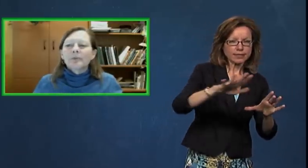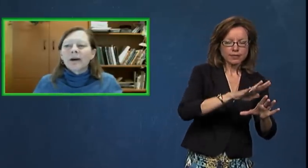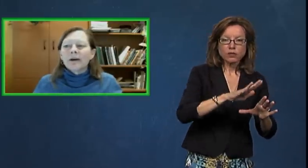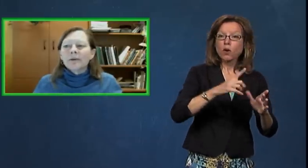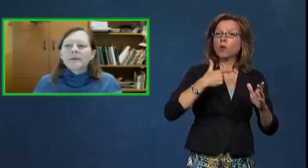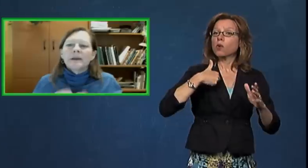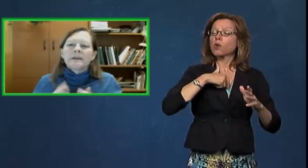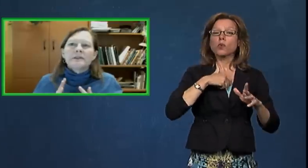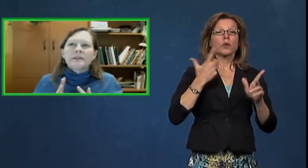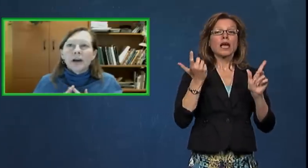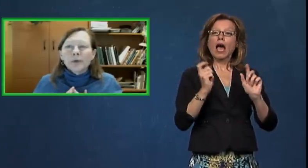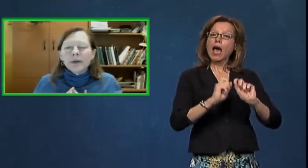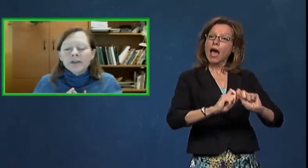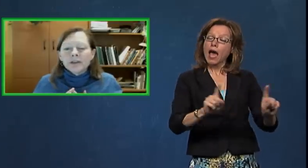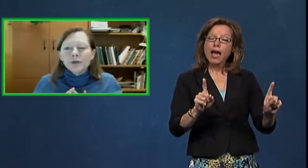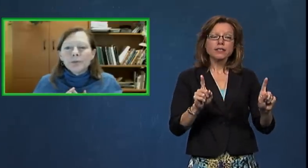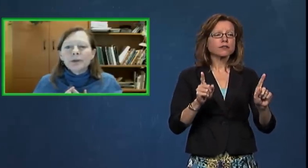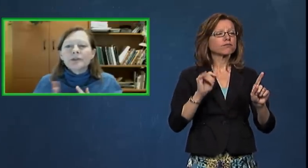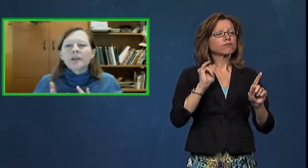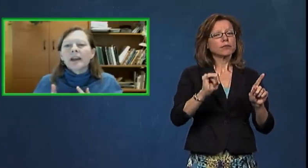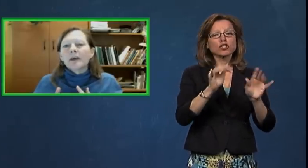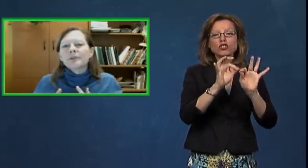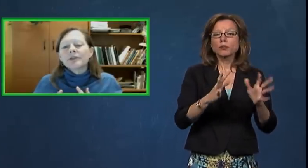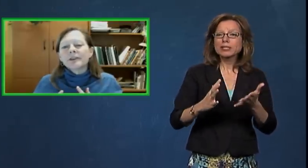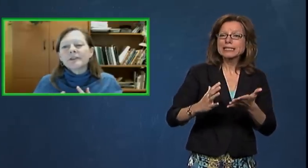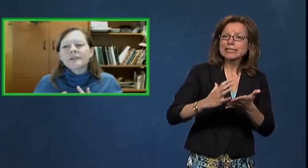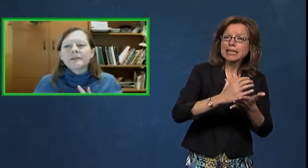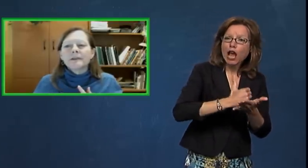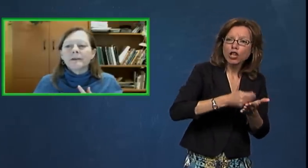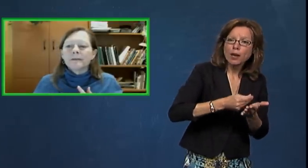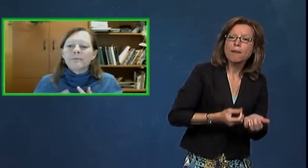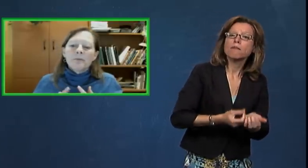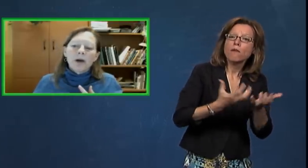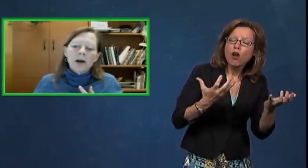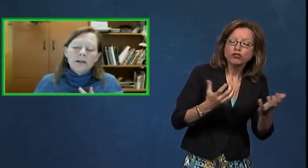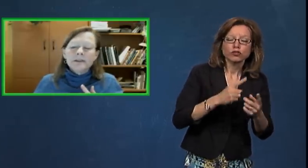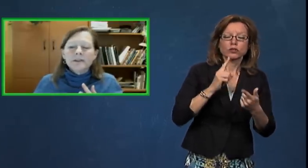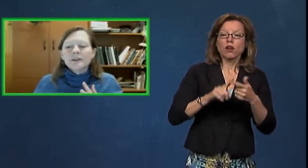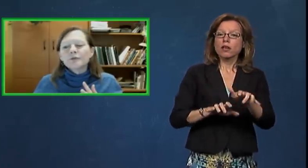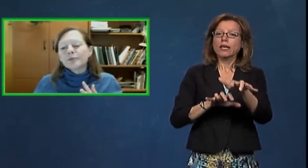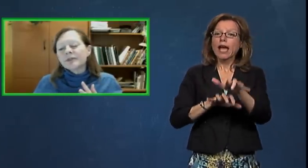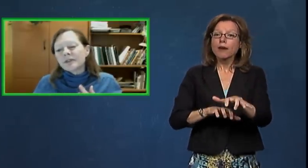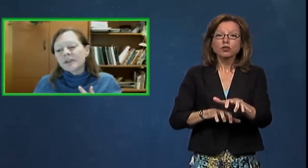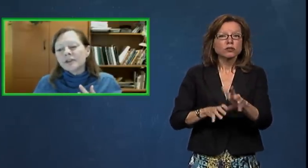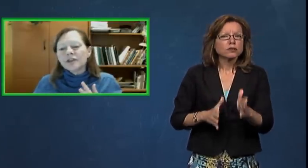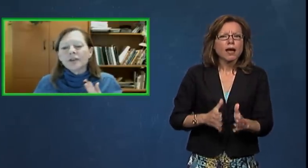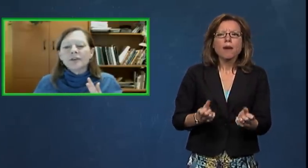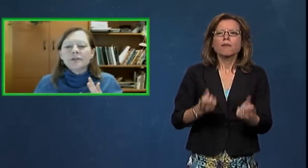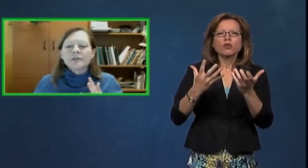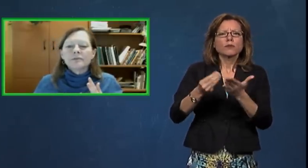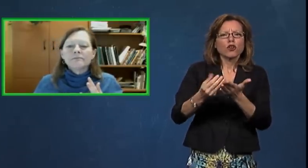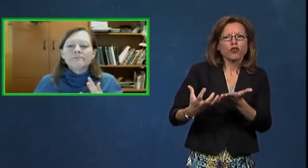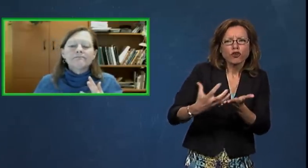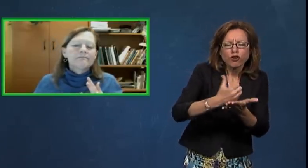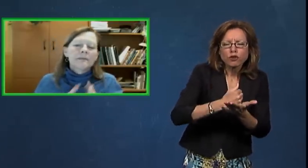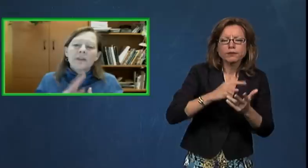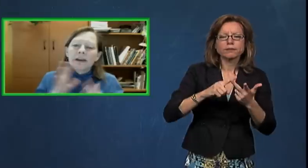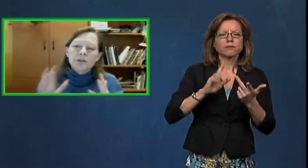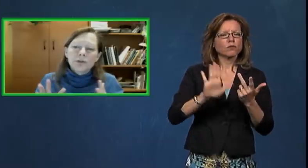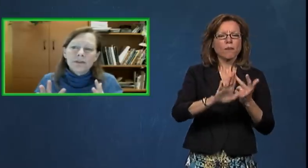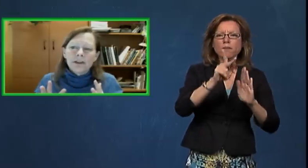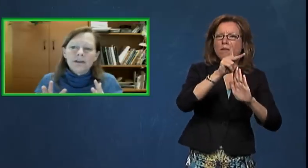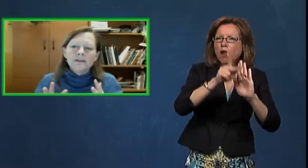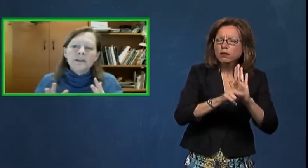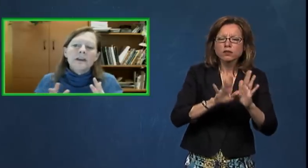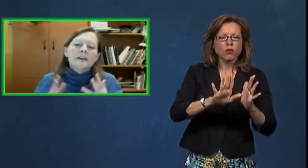asking about salary of interpreters and captionists, policies, procedures, that